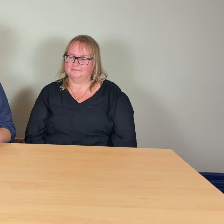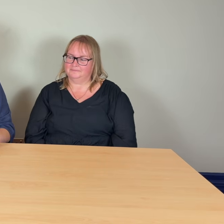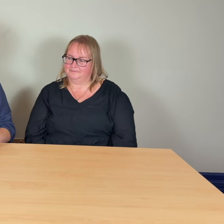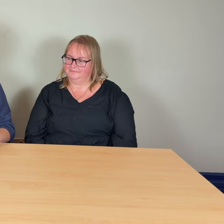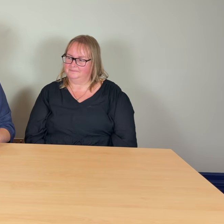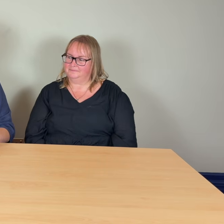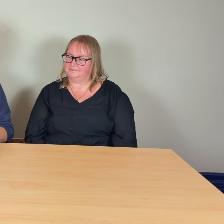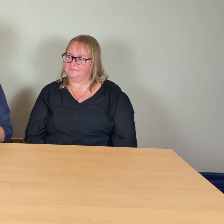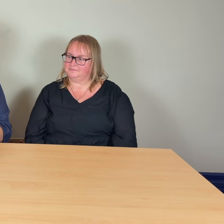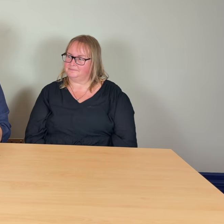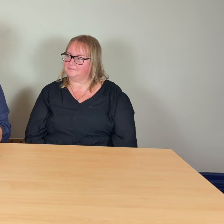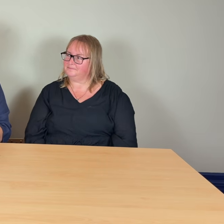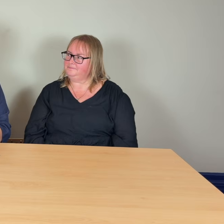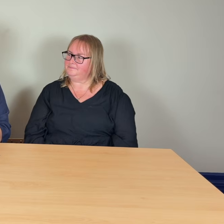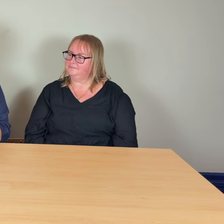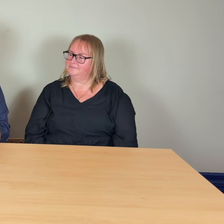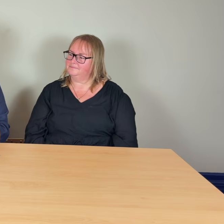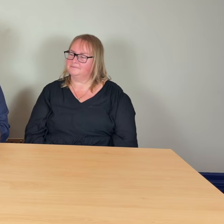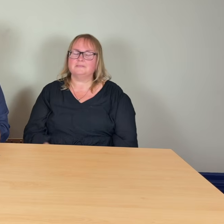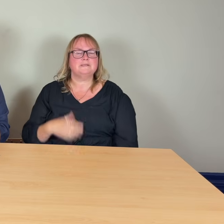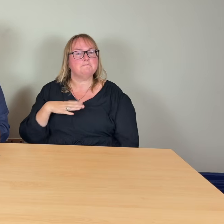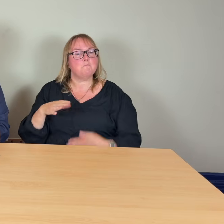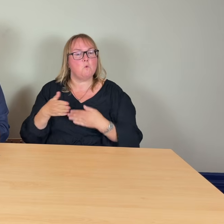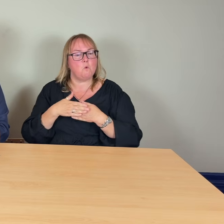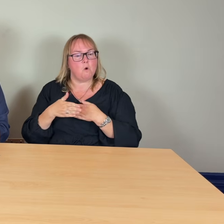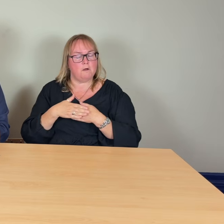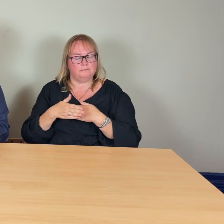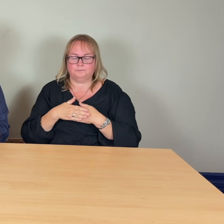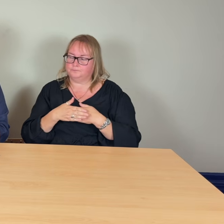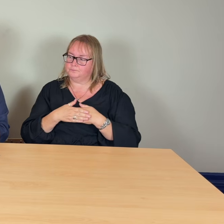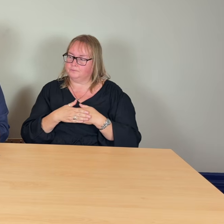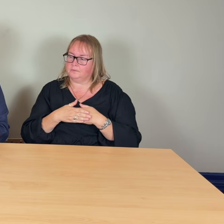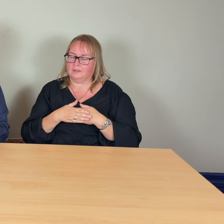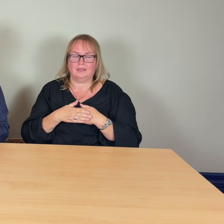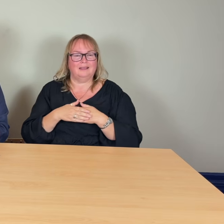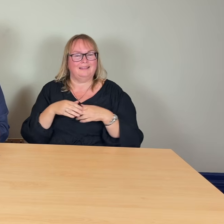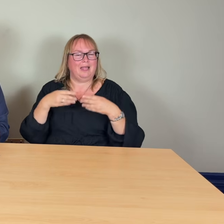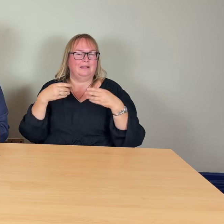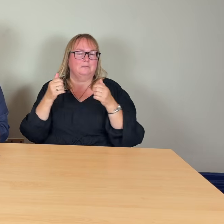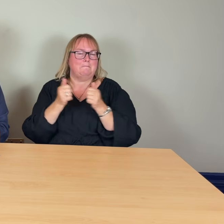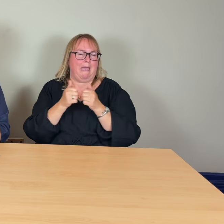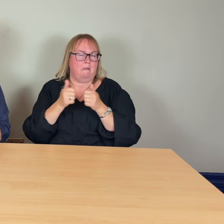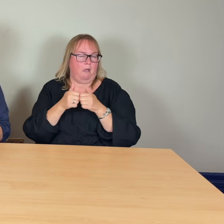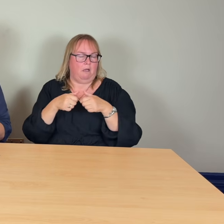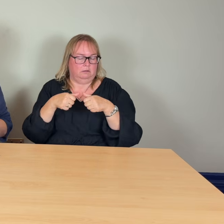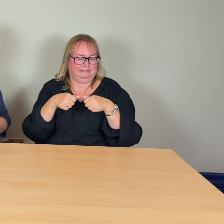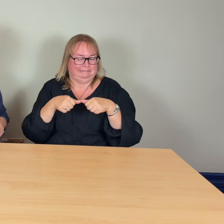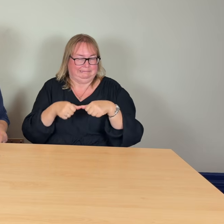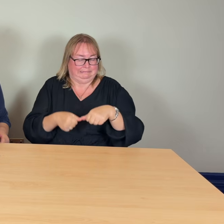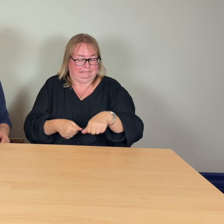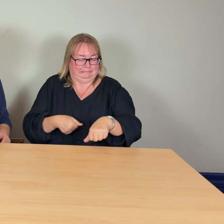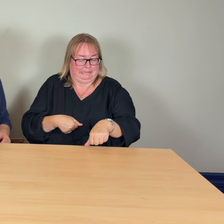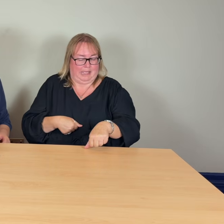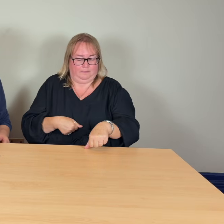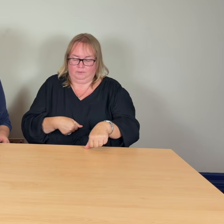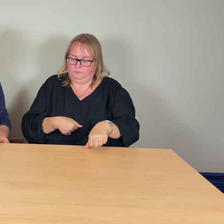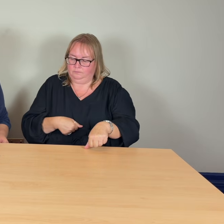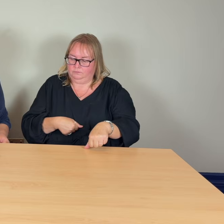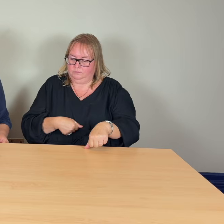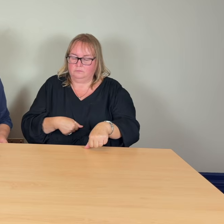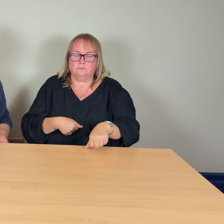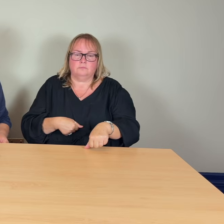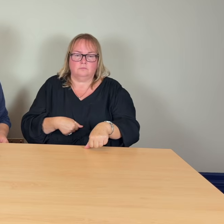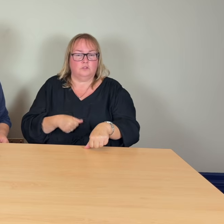The next thing you're going to do is take your paper tape again, and you're going to get